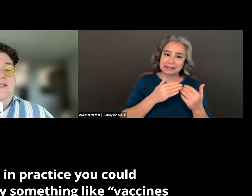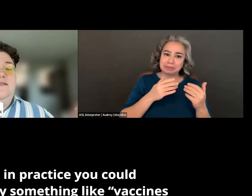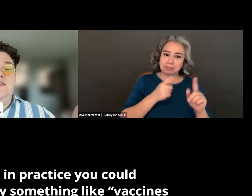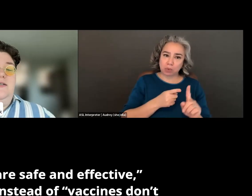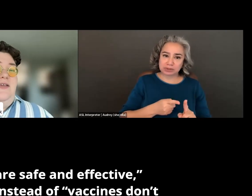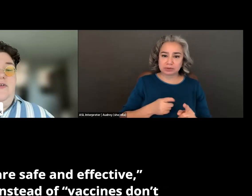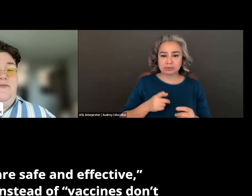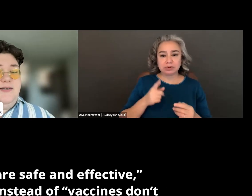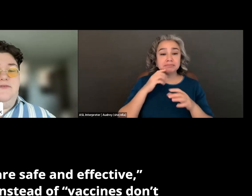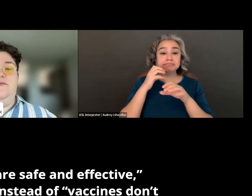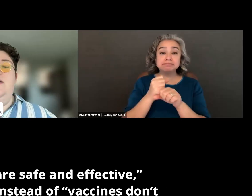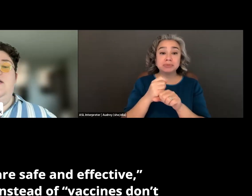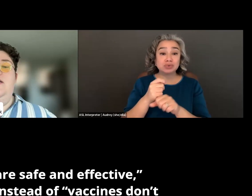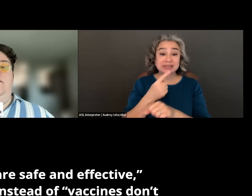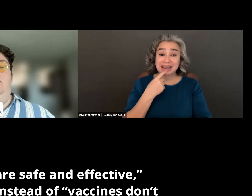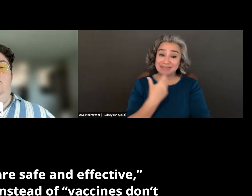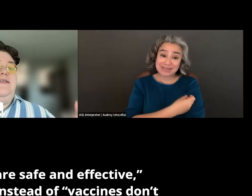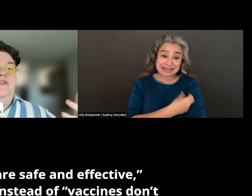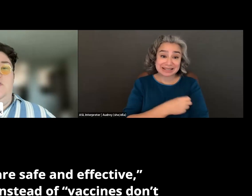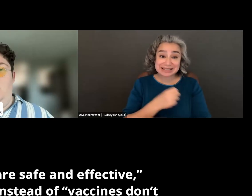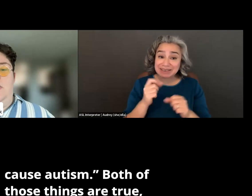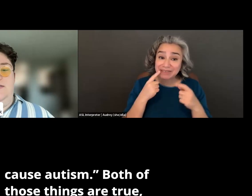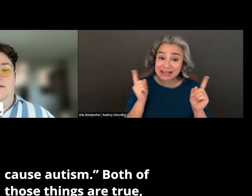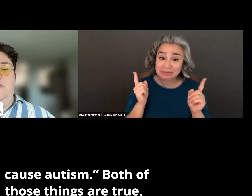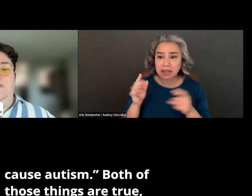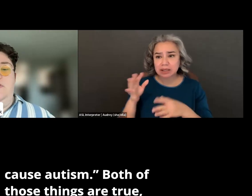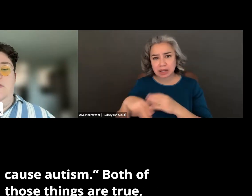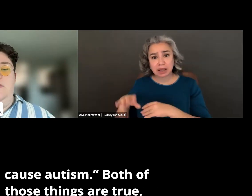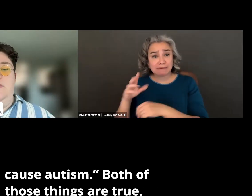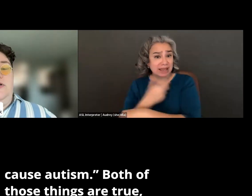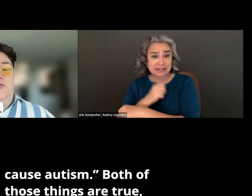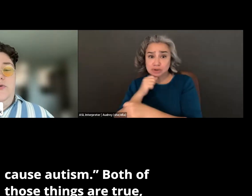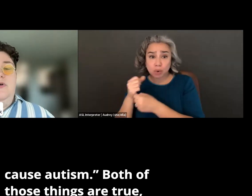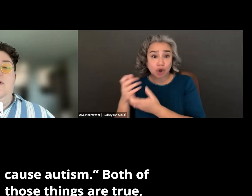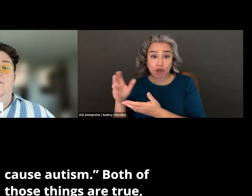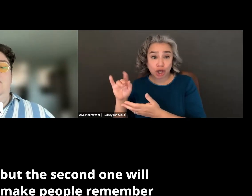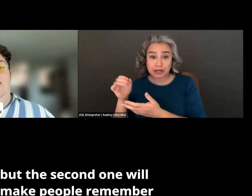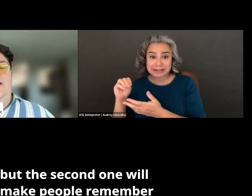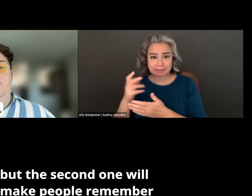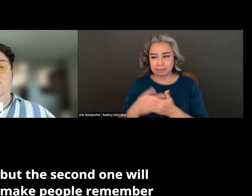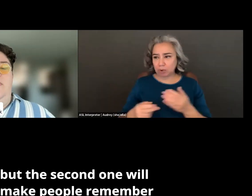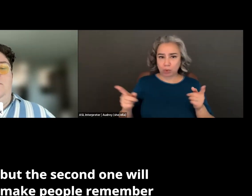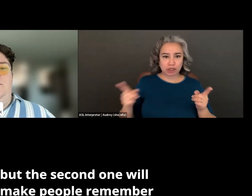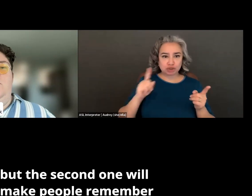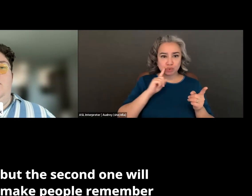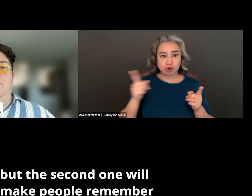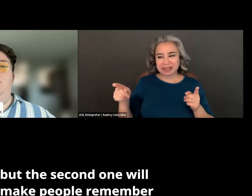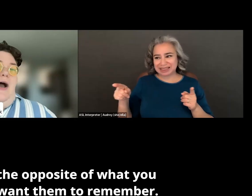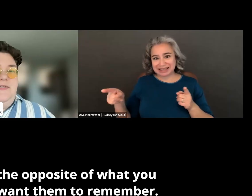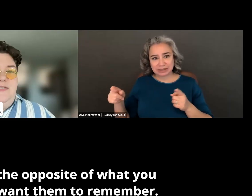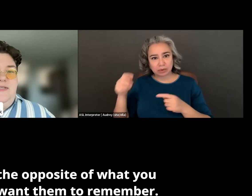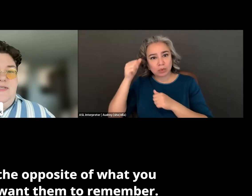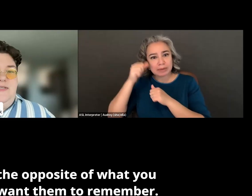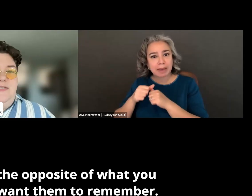like vaccines are safe and effective instead of vaccines don't cause autism. Both of those things are true, but the second one will make people